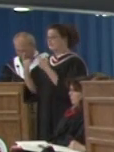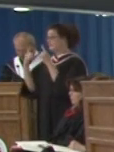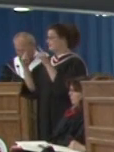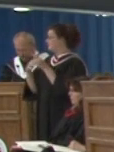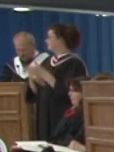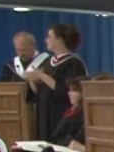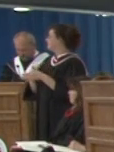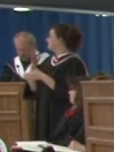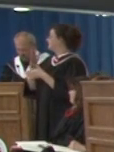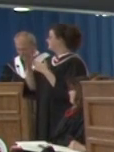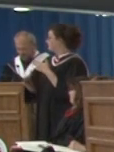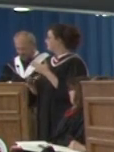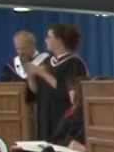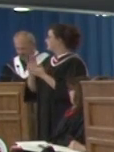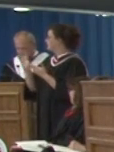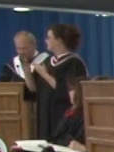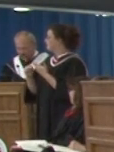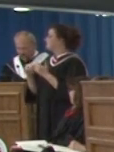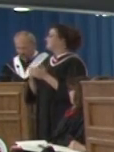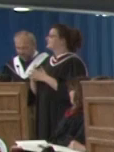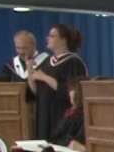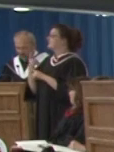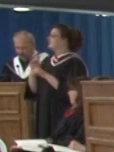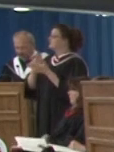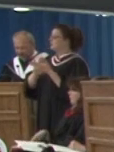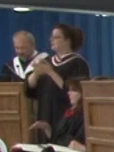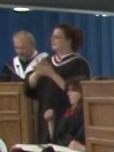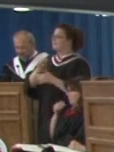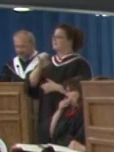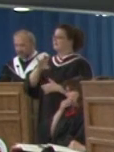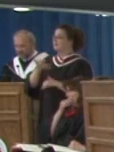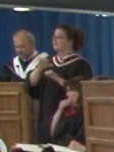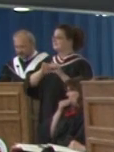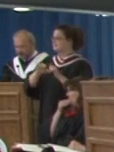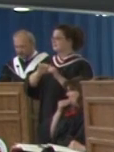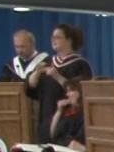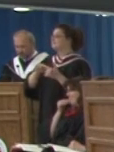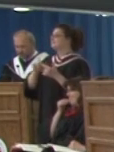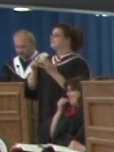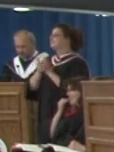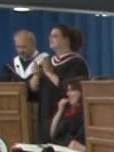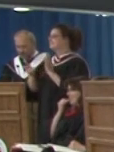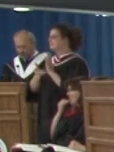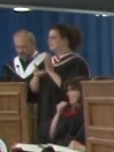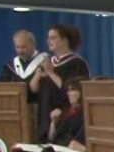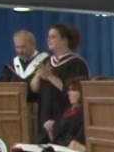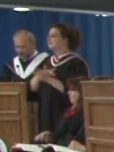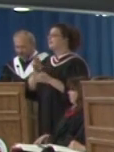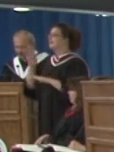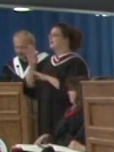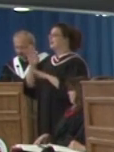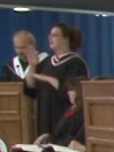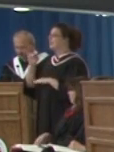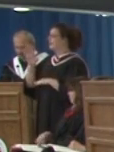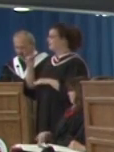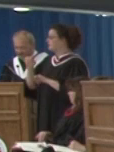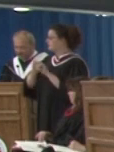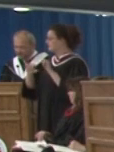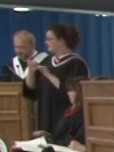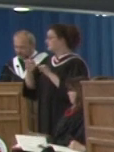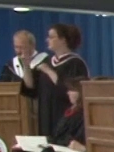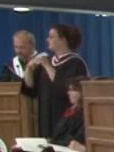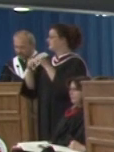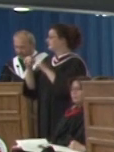successfully completing curricula offered by the School of Applied Science, Skills, and Technology in the Biosciences and Building